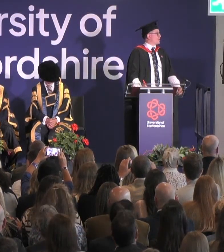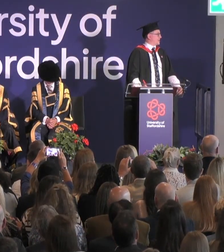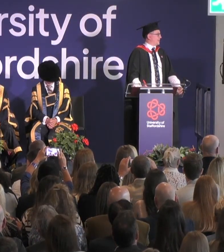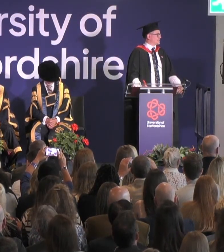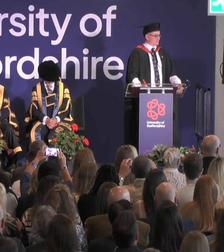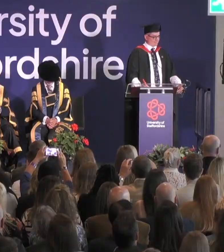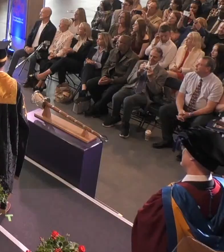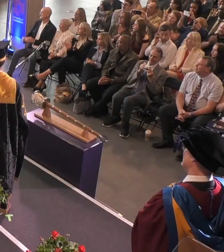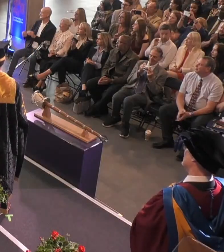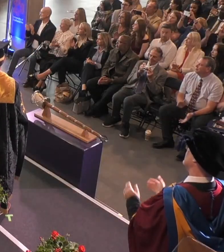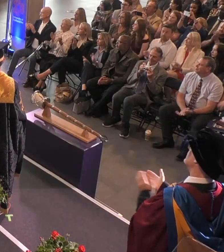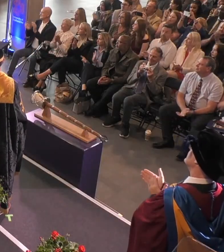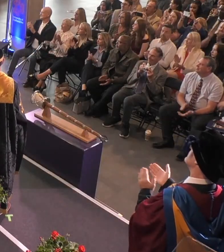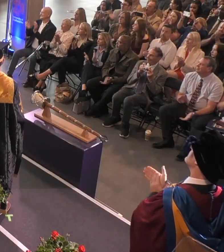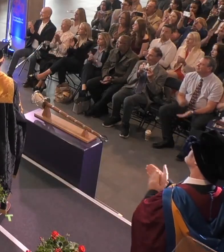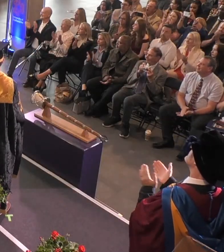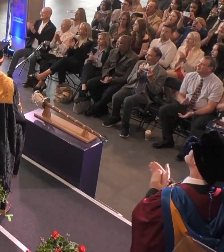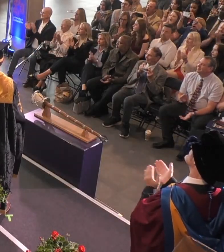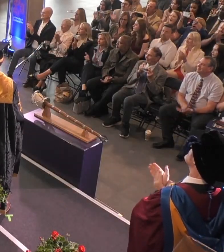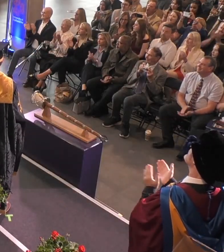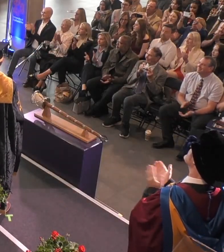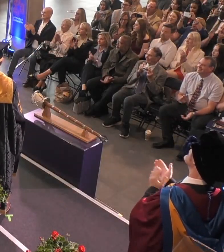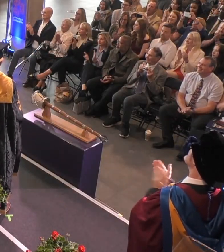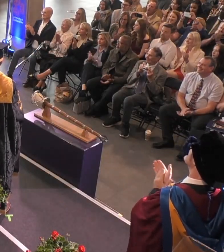Gemma Trickett.